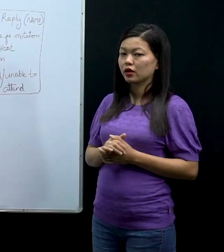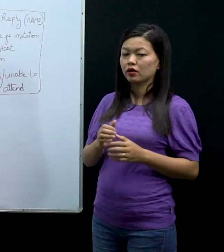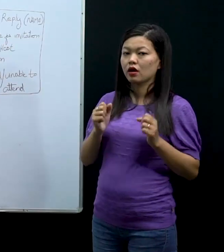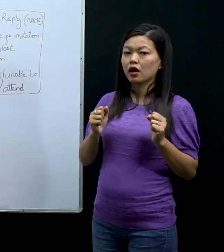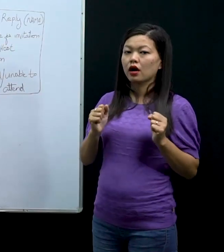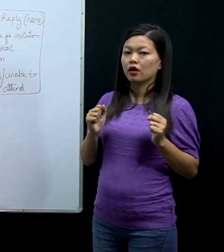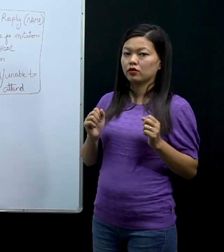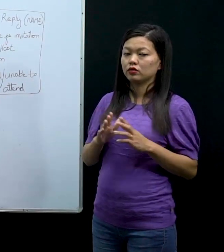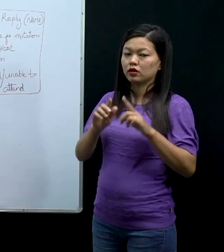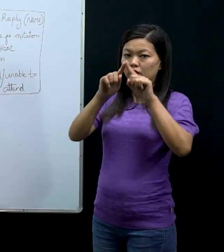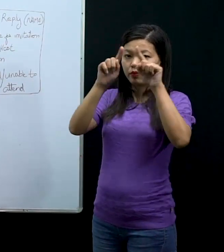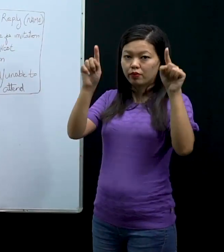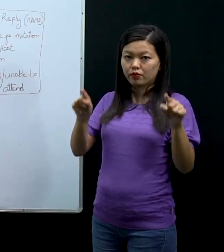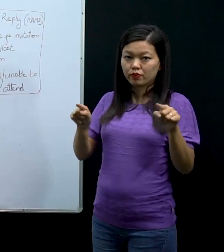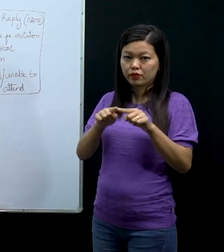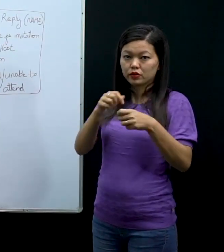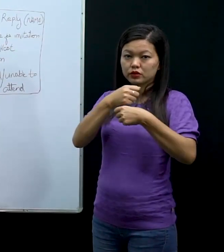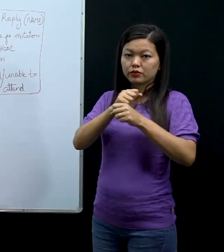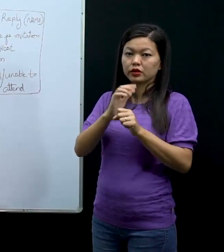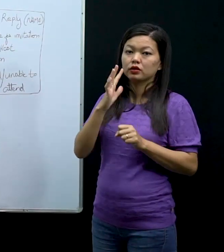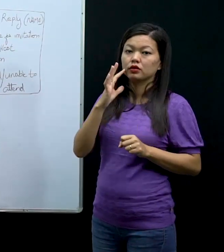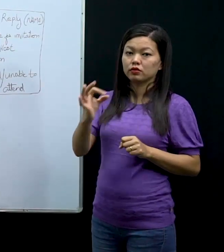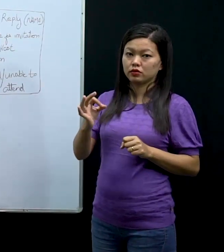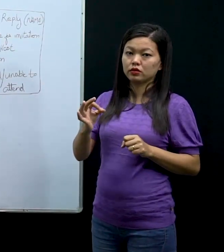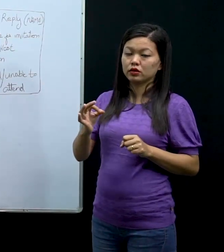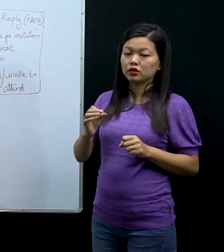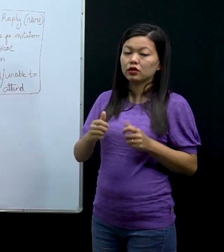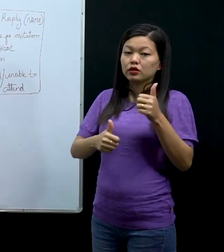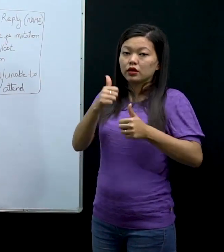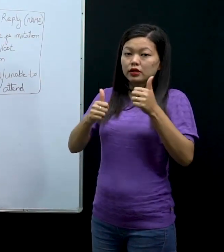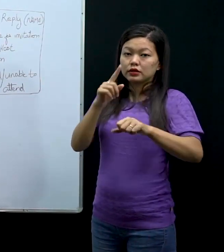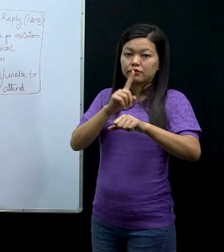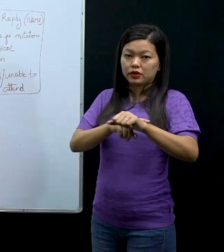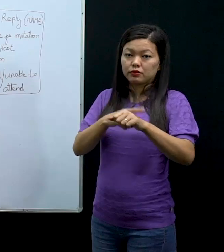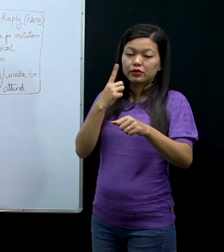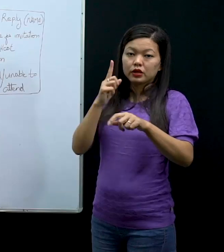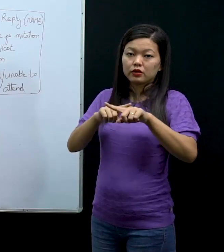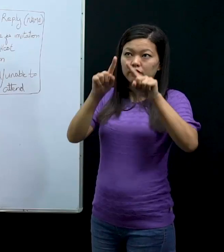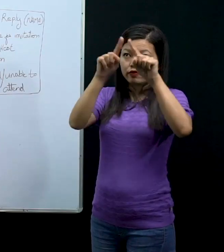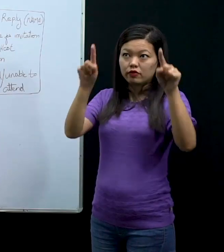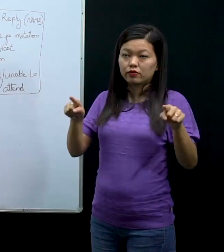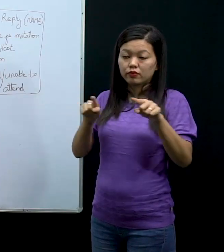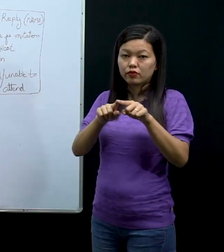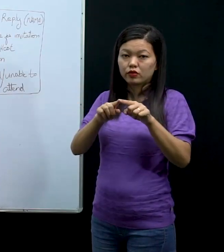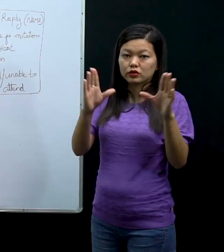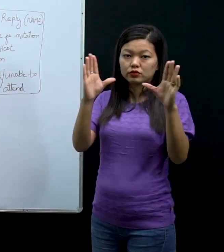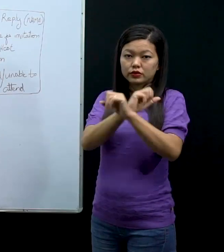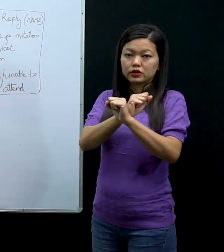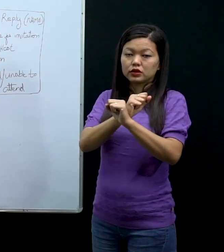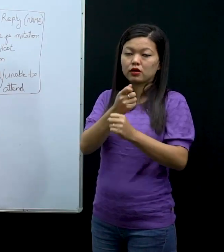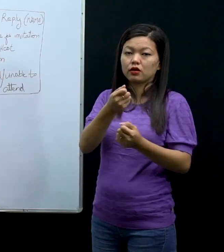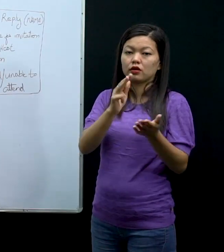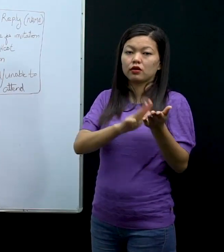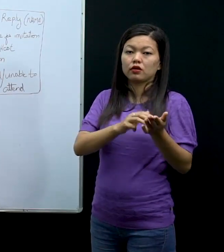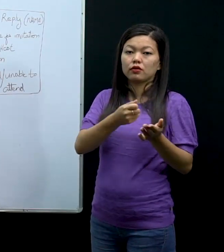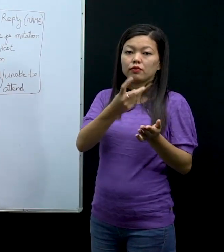is very important. When it comes to mark, this box alone will score you half mark. We have been discussing about this a lot of times in